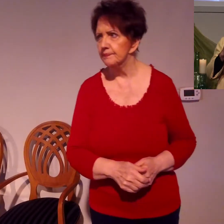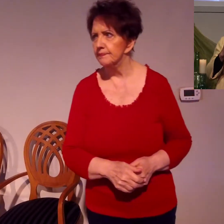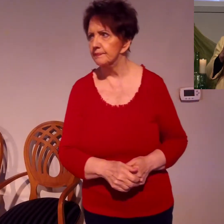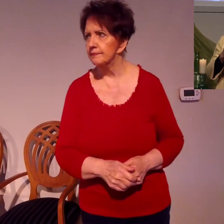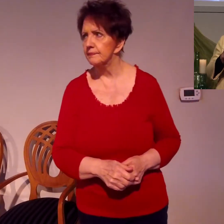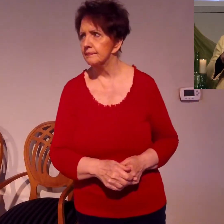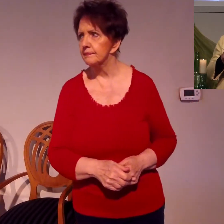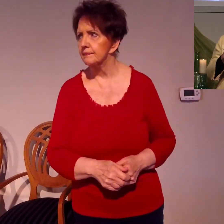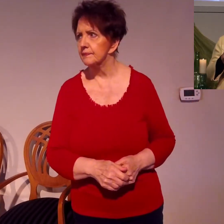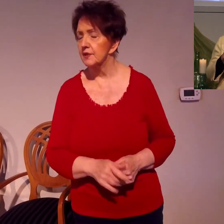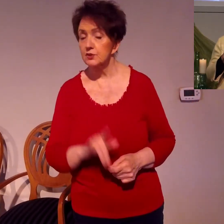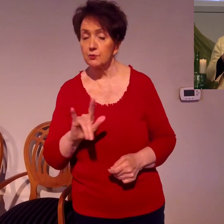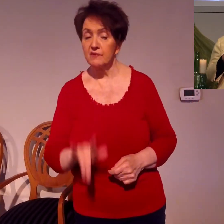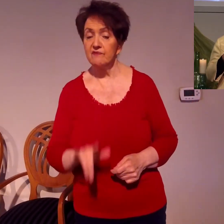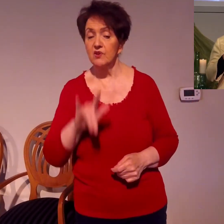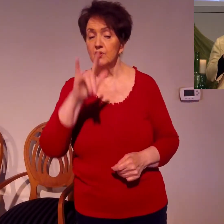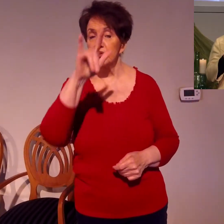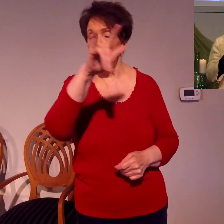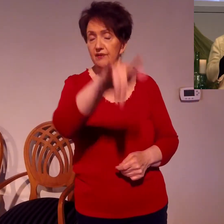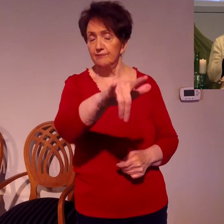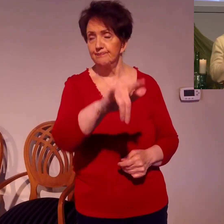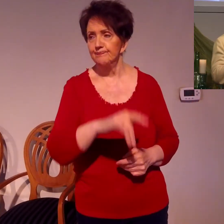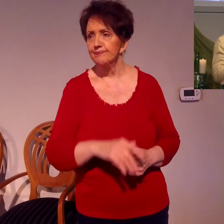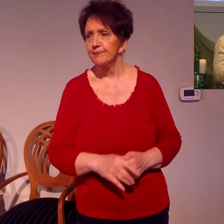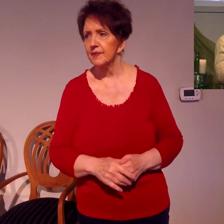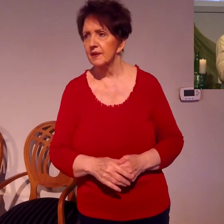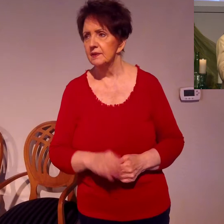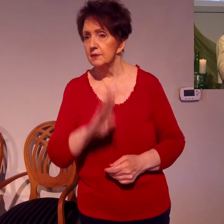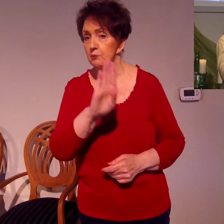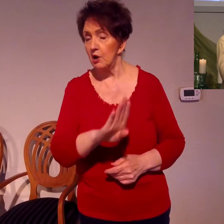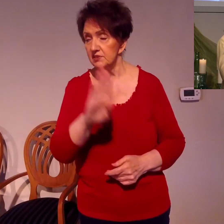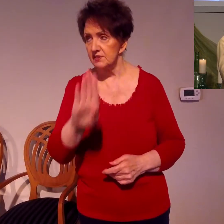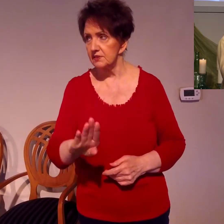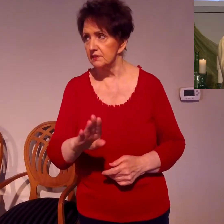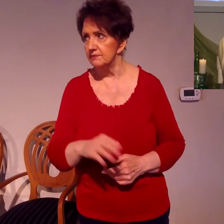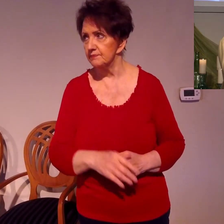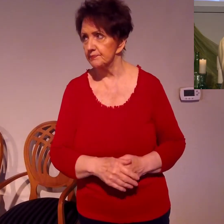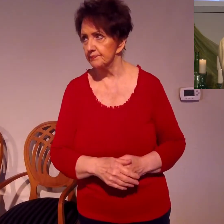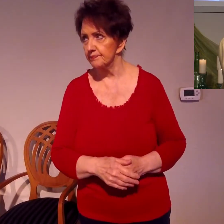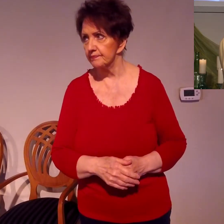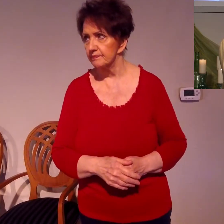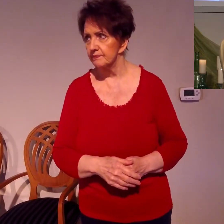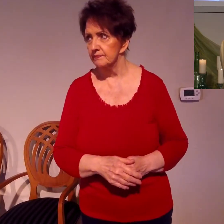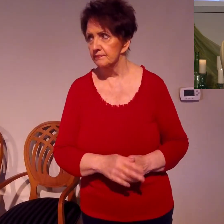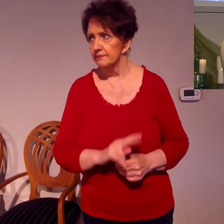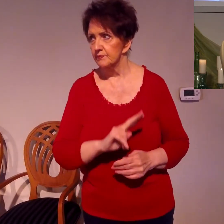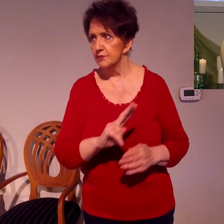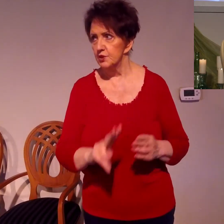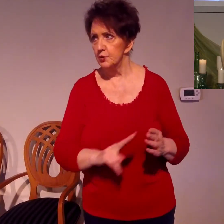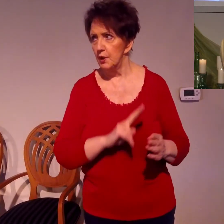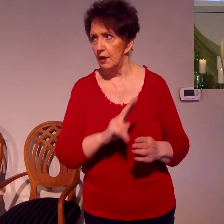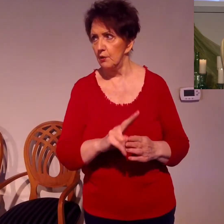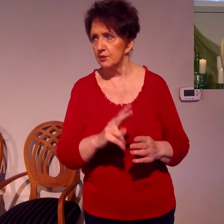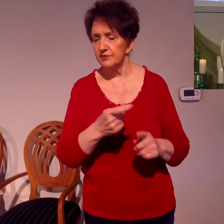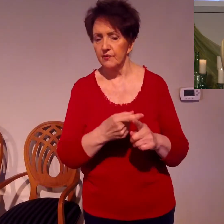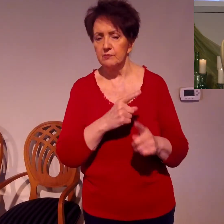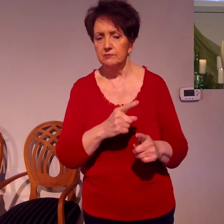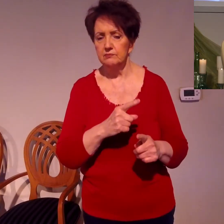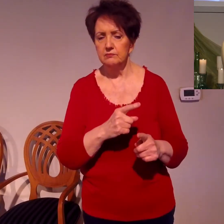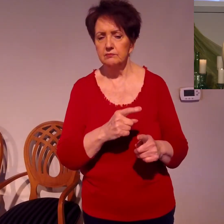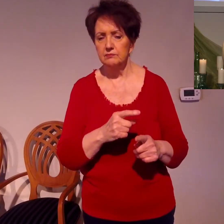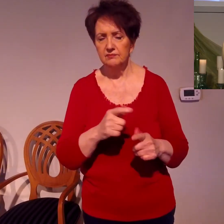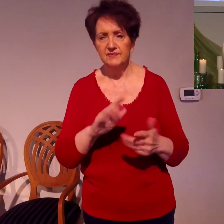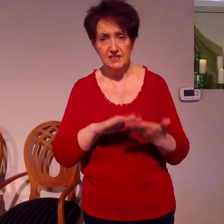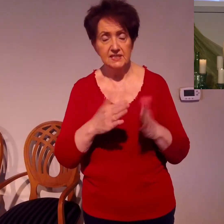And so we flew up there to Boston. We wanted to be at least 2 hours within a major city so we could go have fun in the